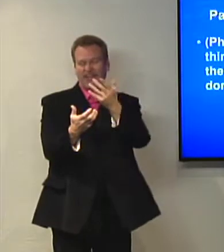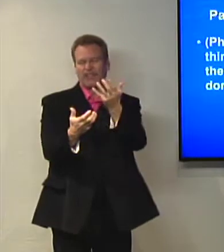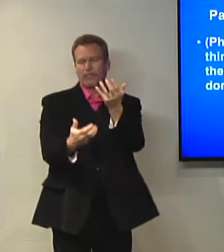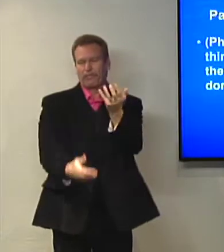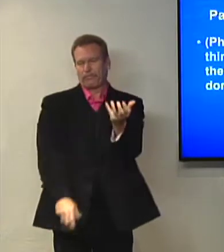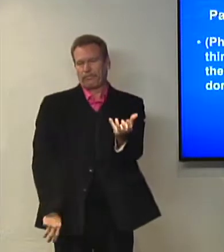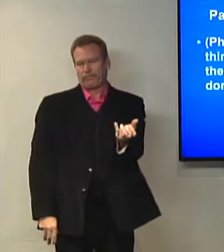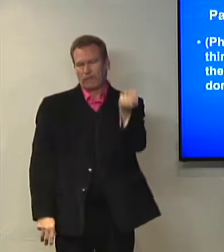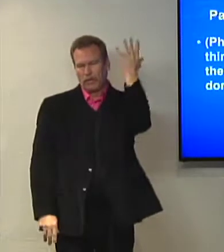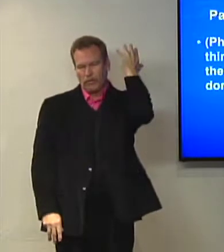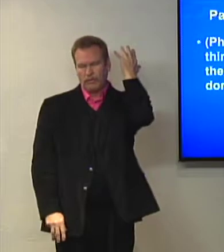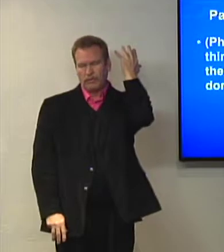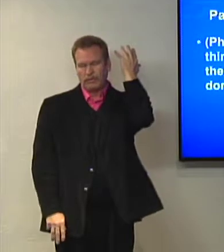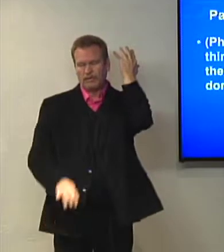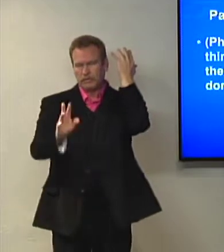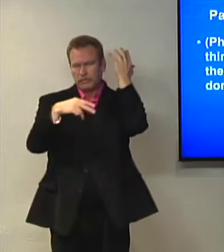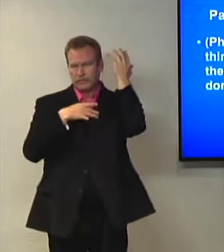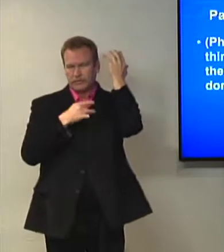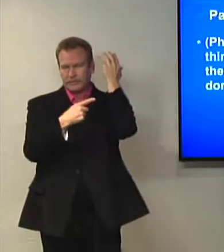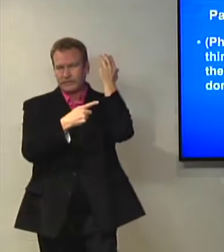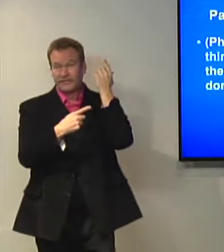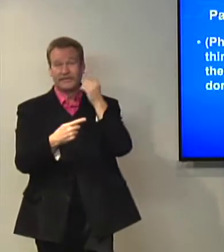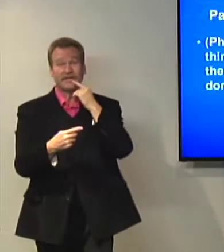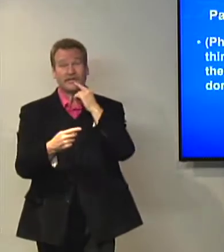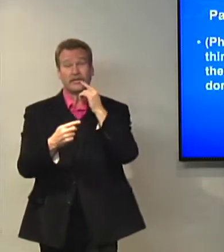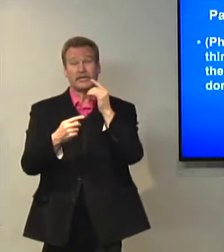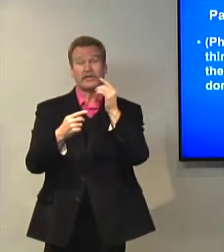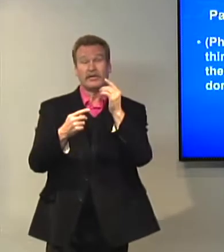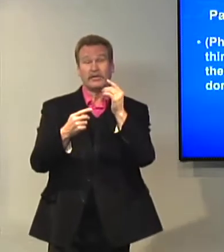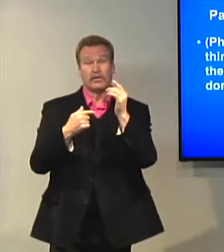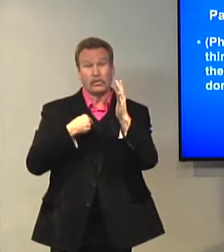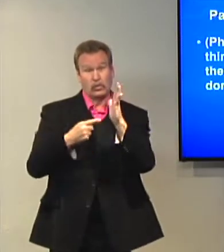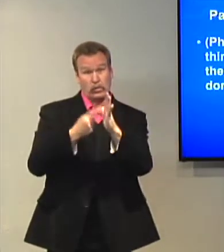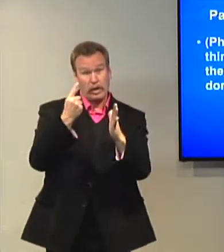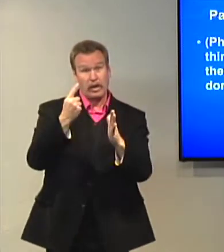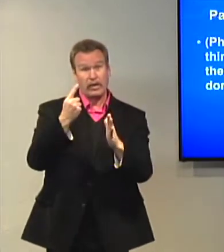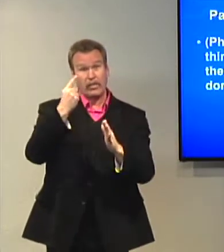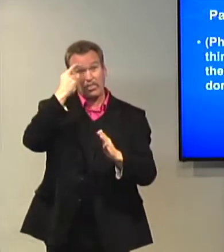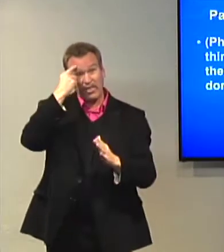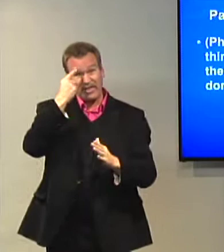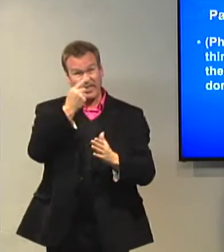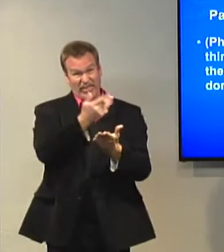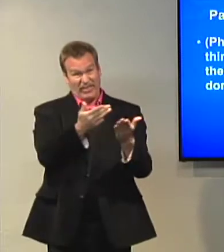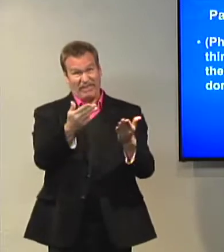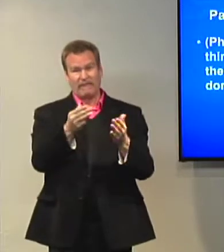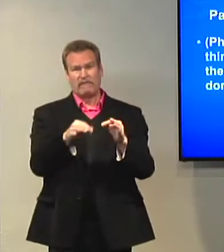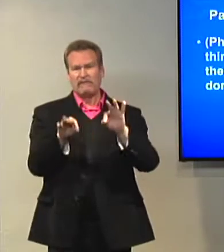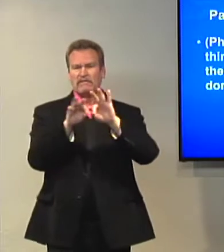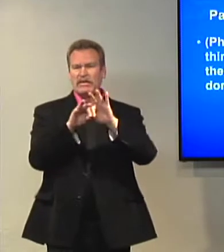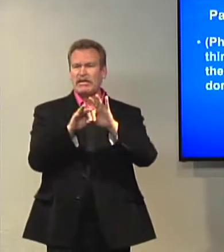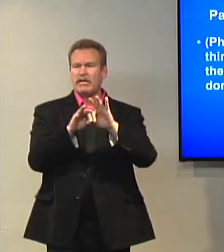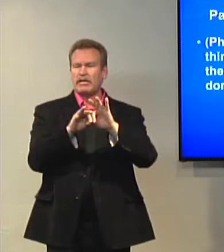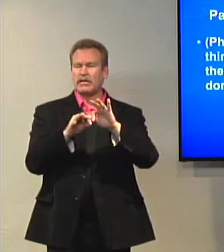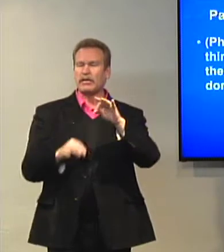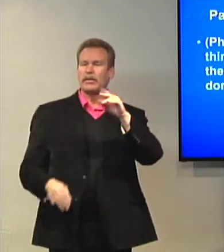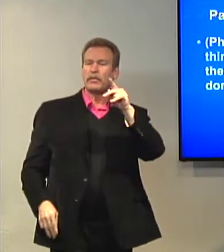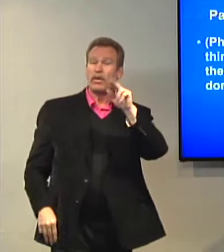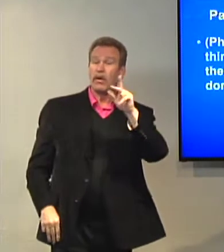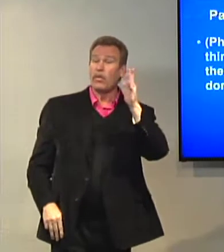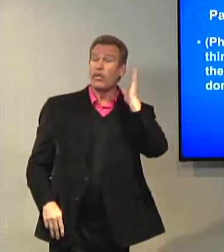discuss with us this, his past life, that he was putting it in the past, putting it behind him.